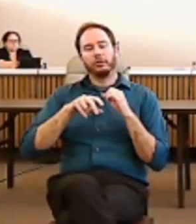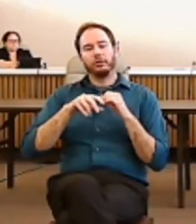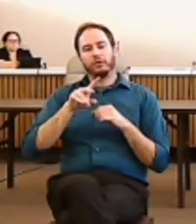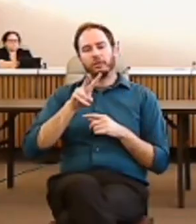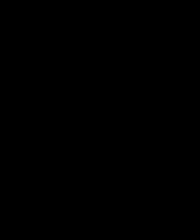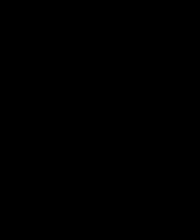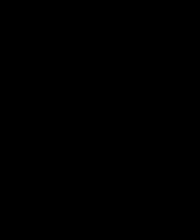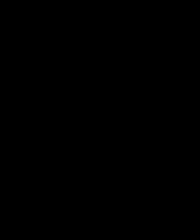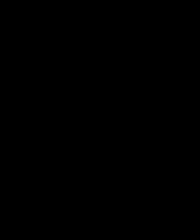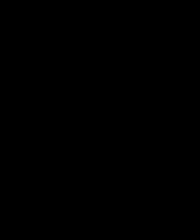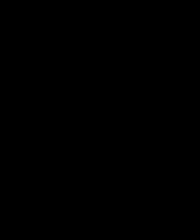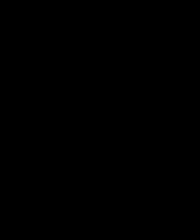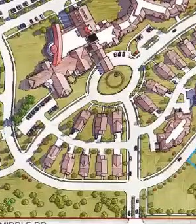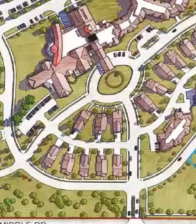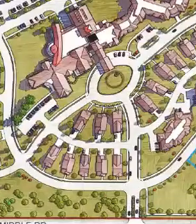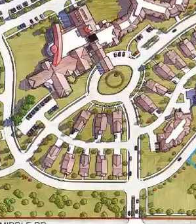view sheds.